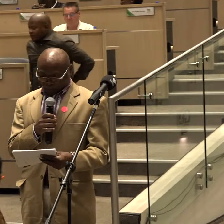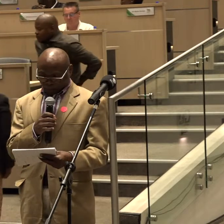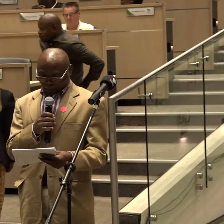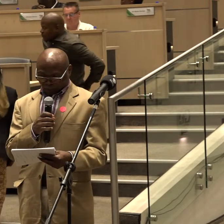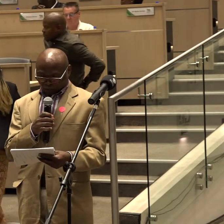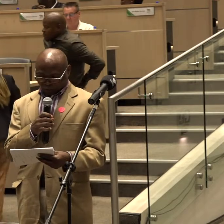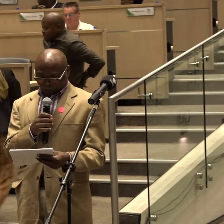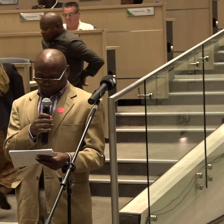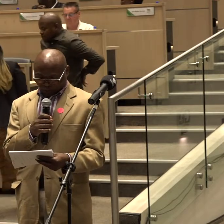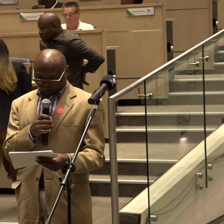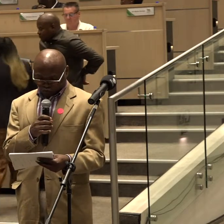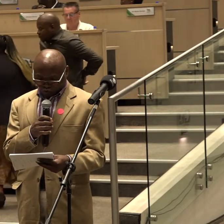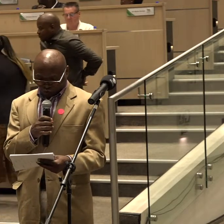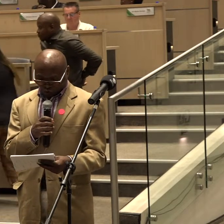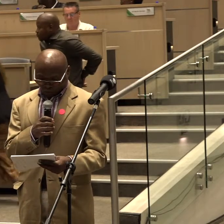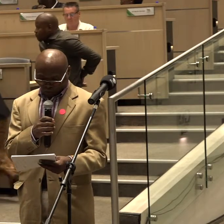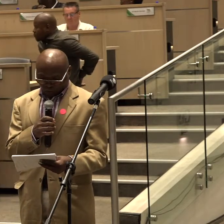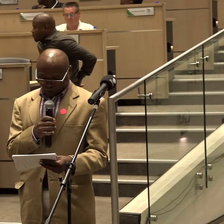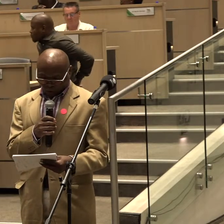foreign